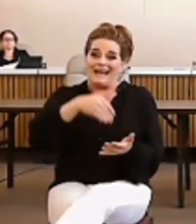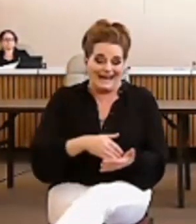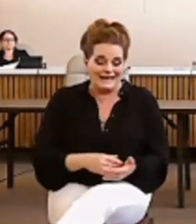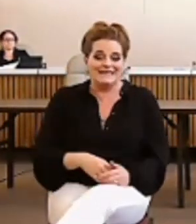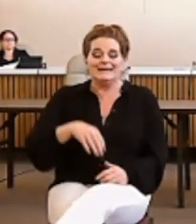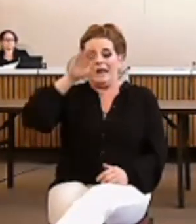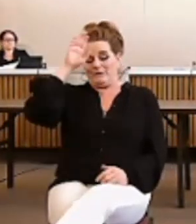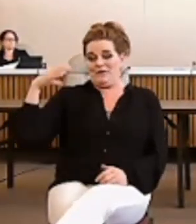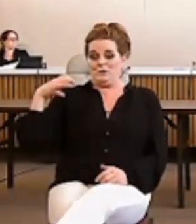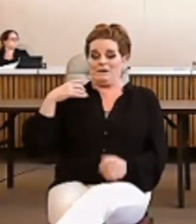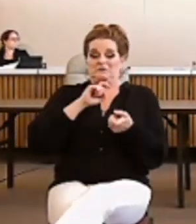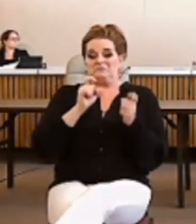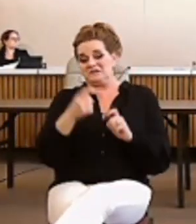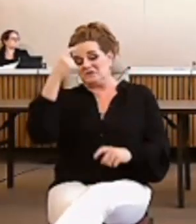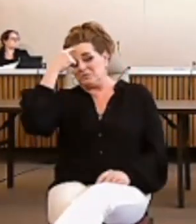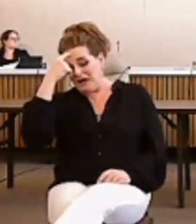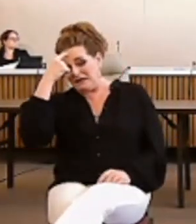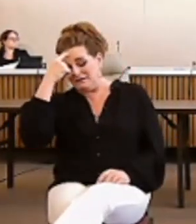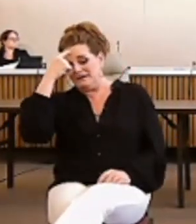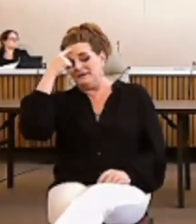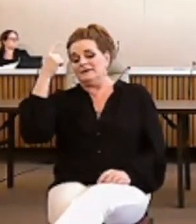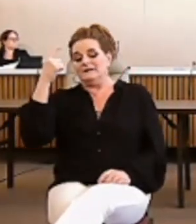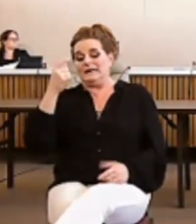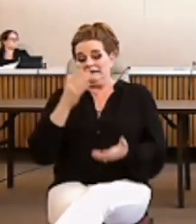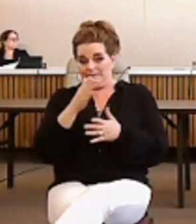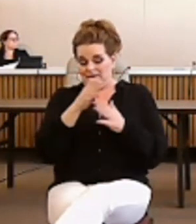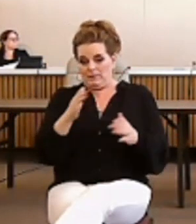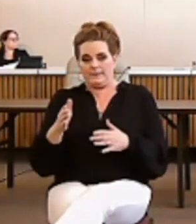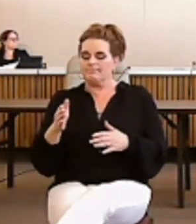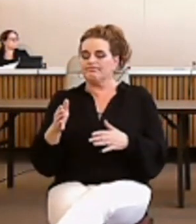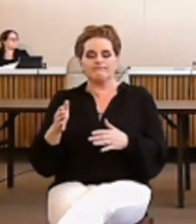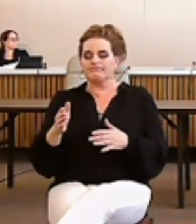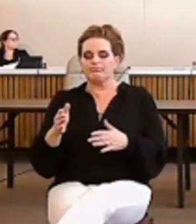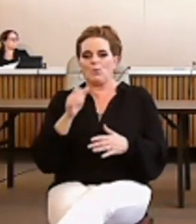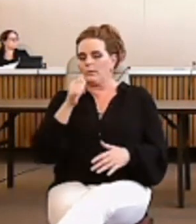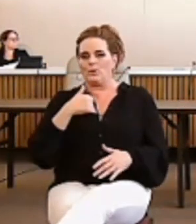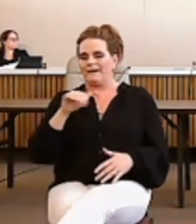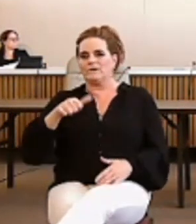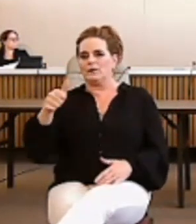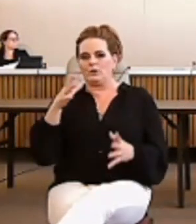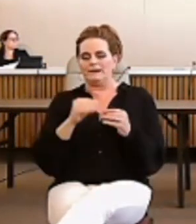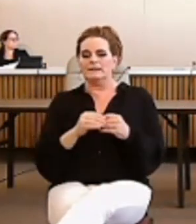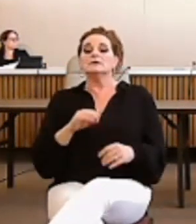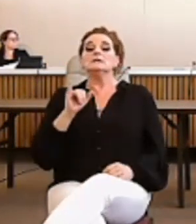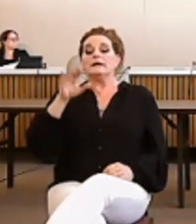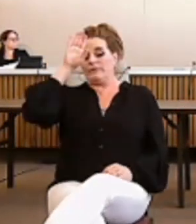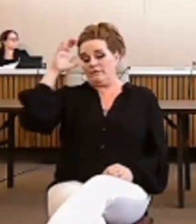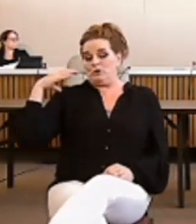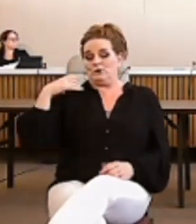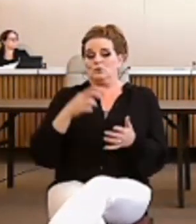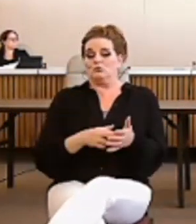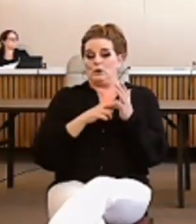fire marshal changes his mind and adopts this plan, there will not be another public hearing. If the fire marshal